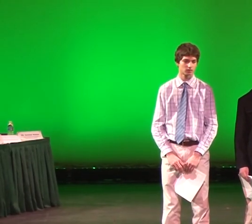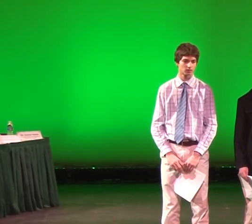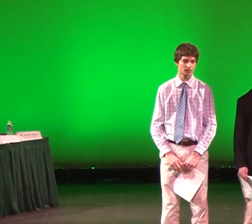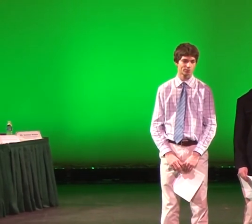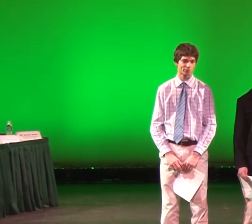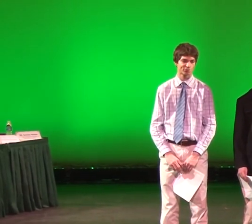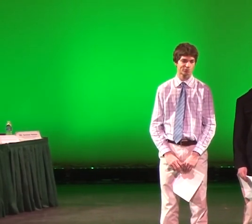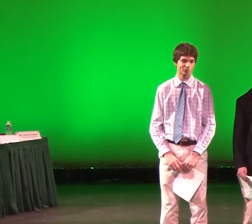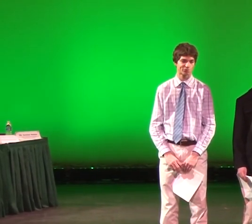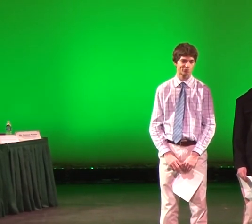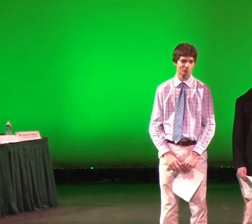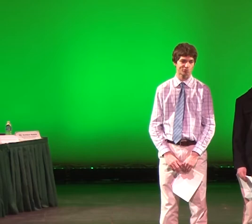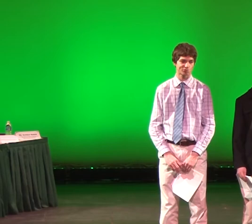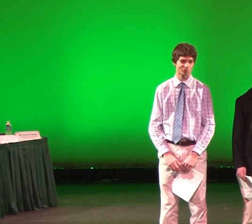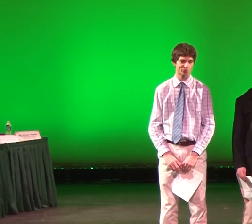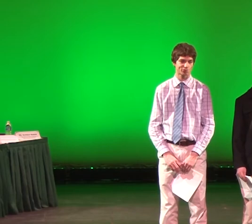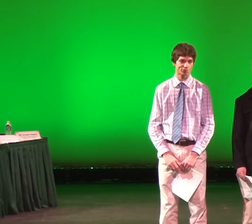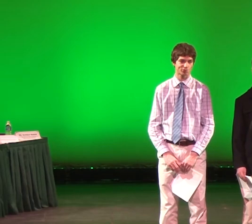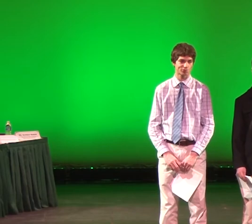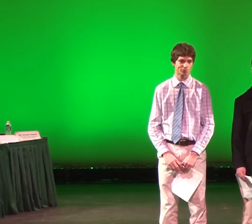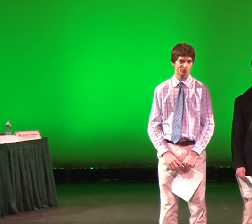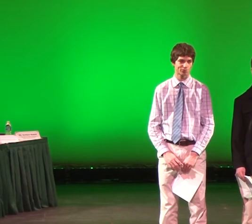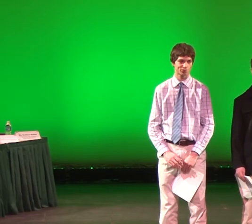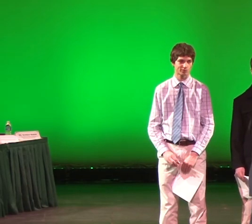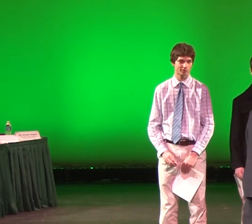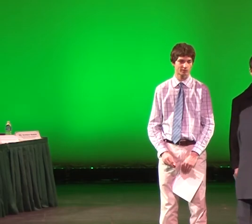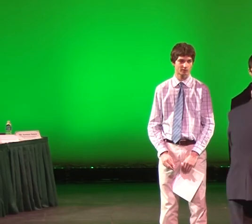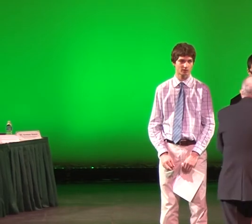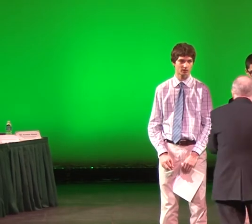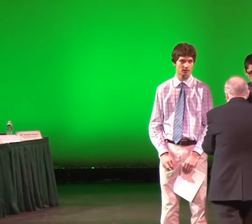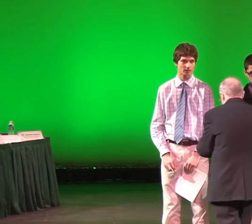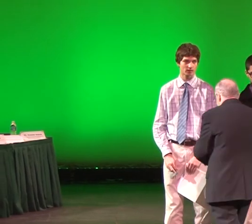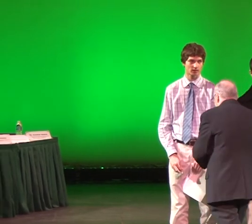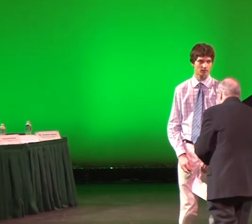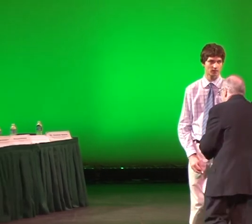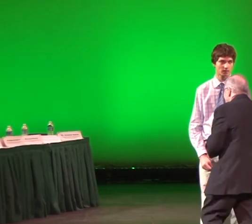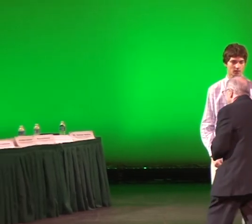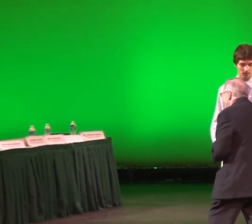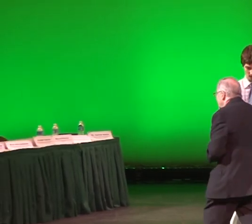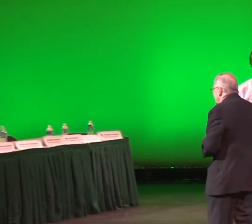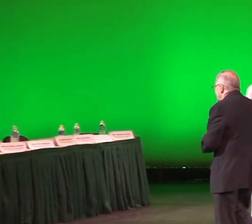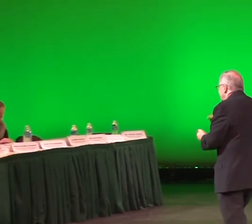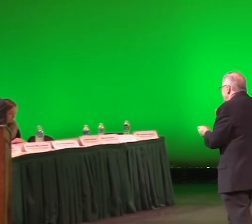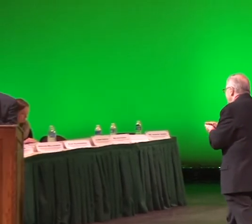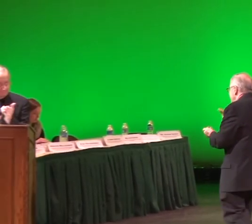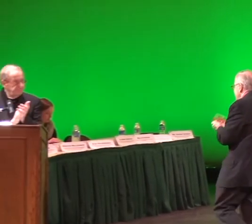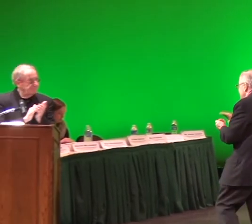an outstanding project from Garcia, Galuska, and D'Souza.